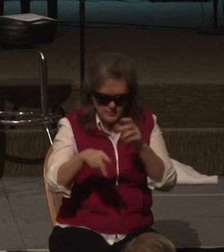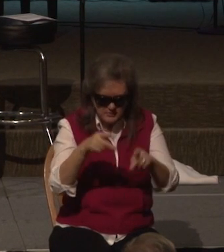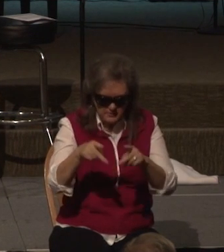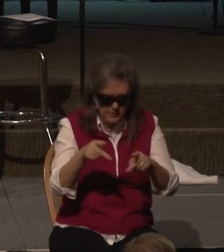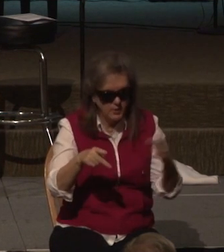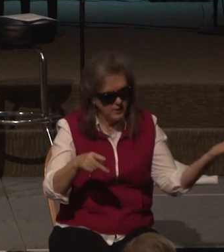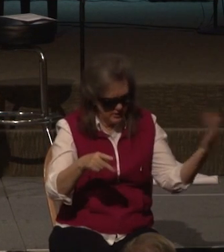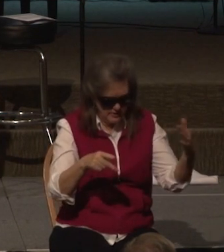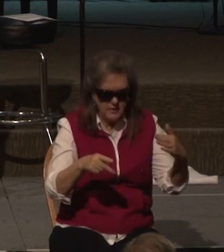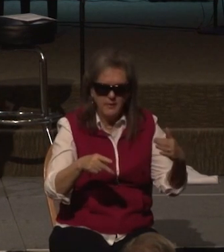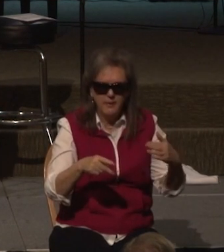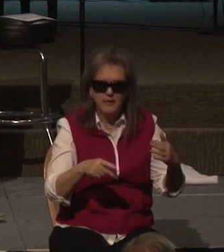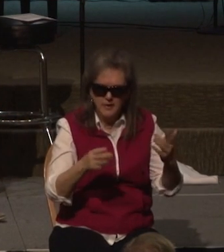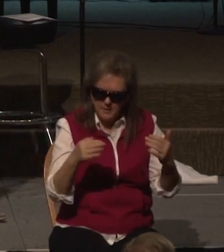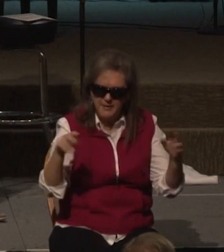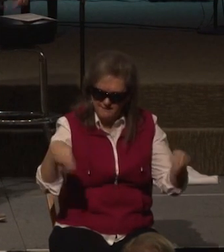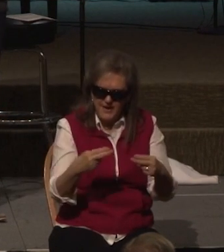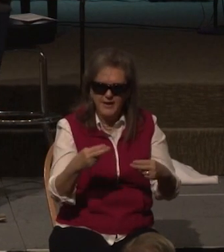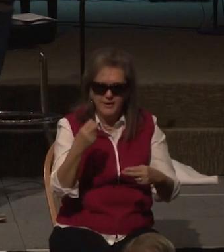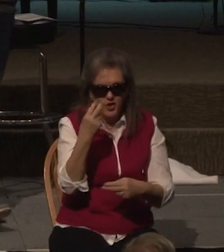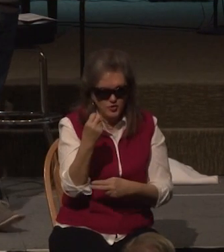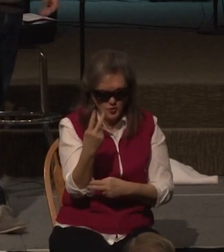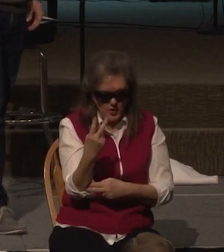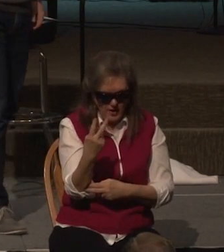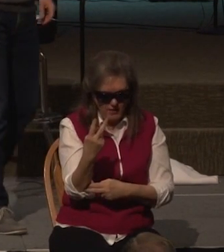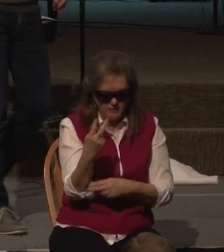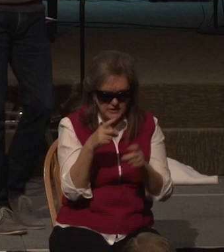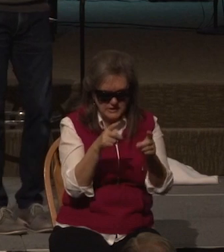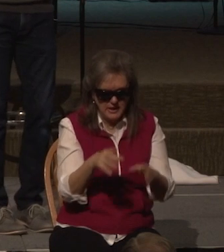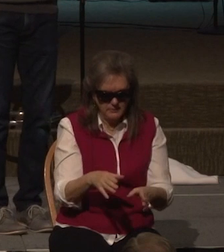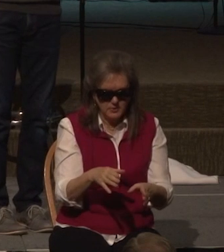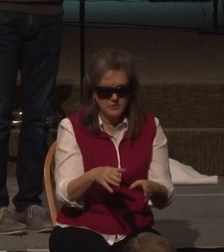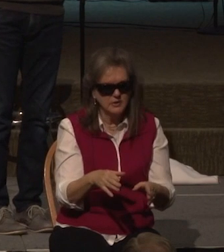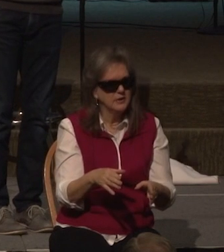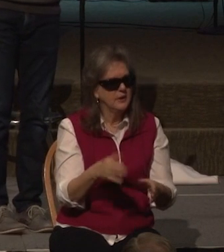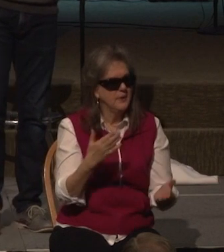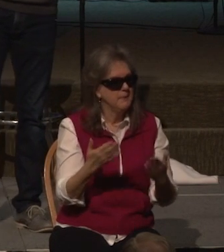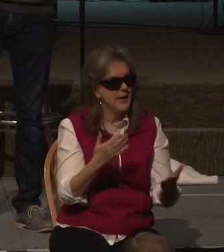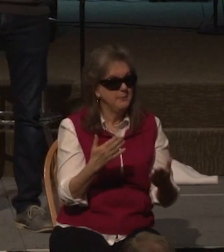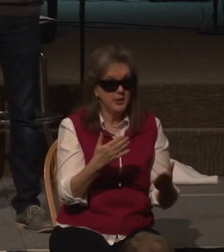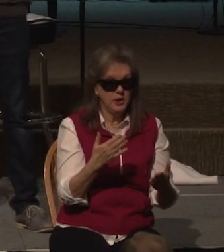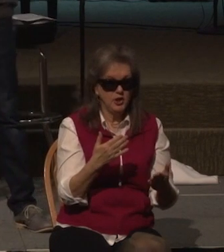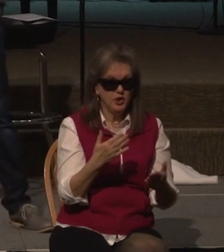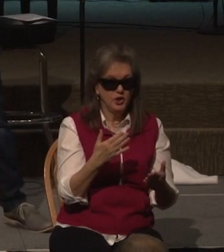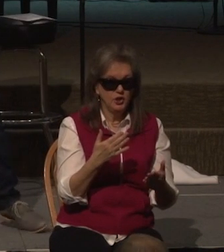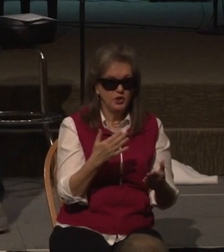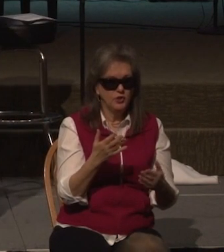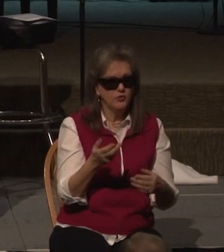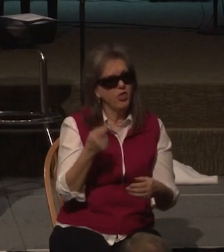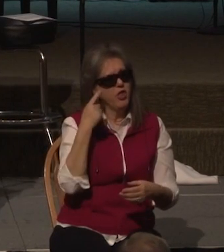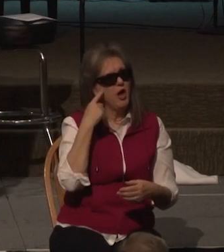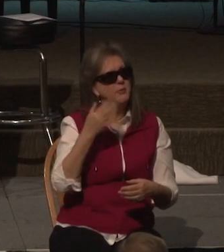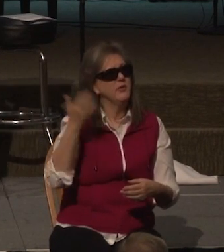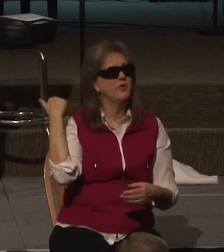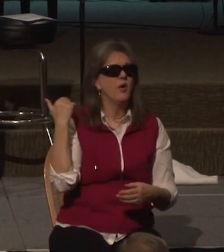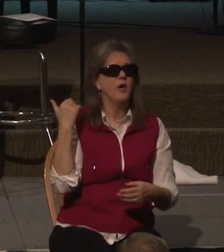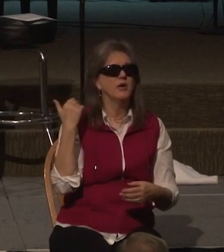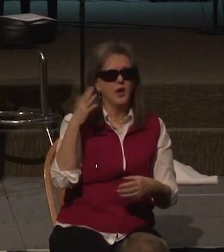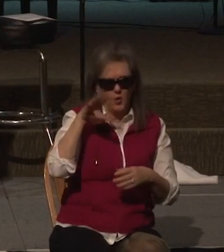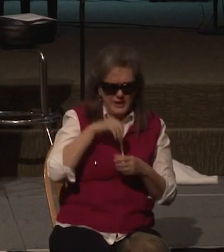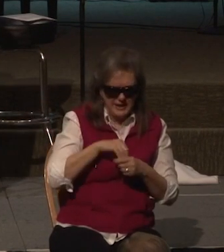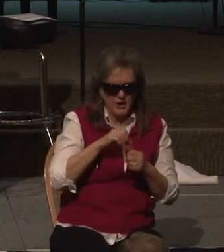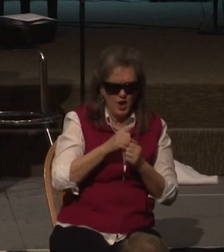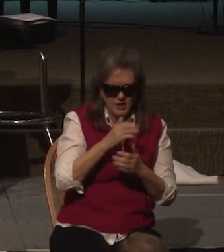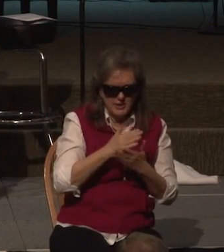Invested and invited. Perhaps you can think of things that you have previewed before, you know, having to go all in on something,